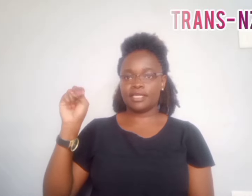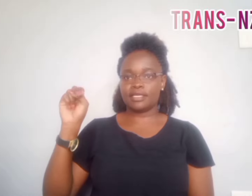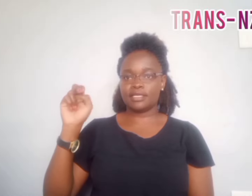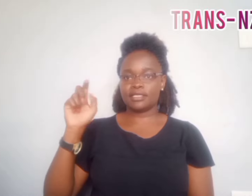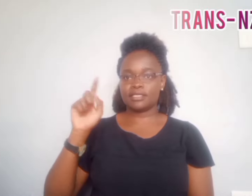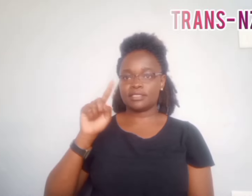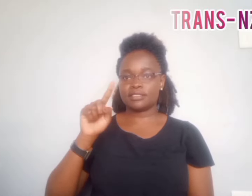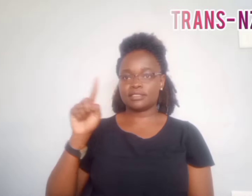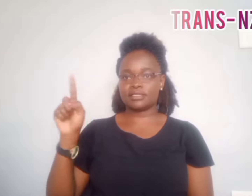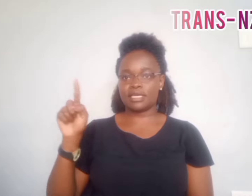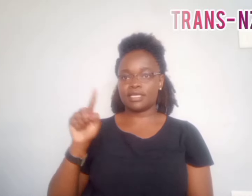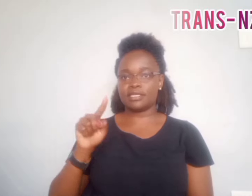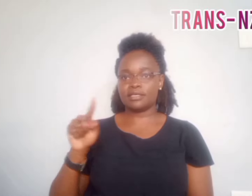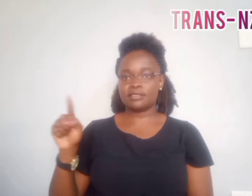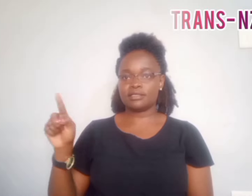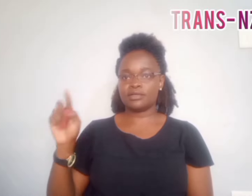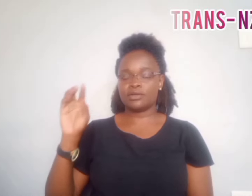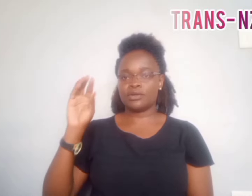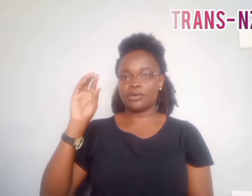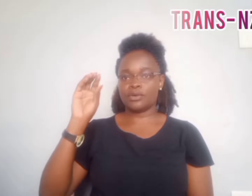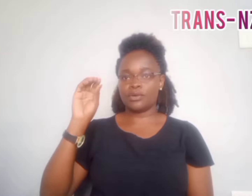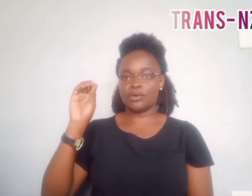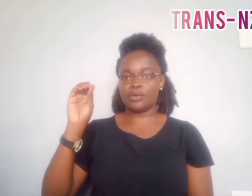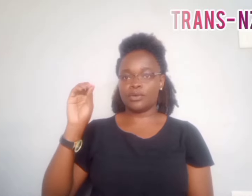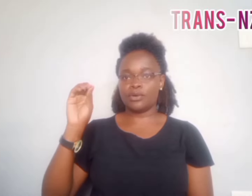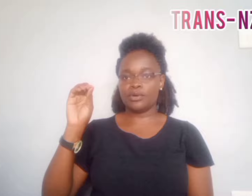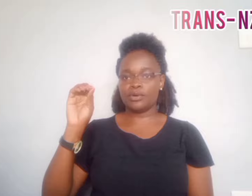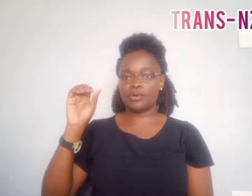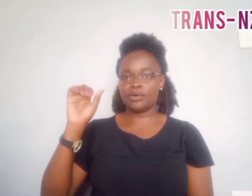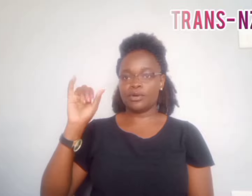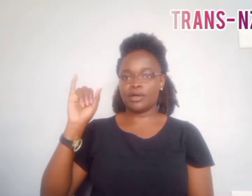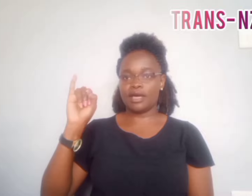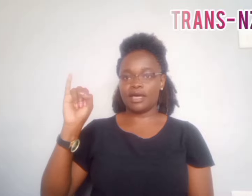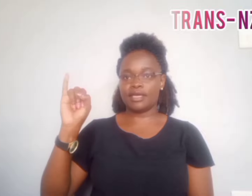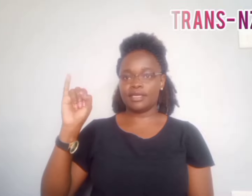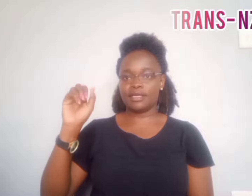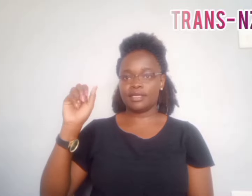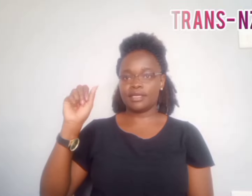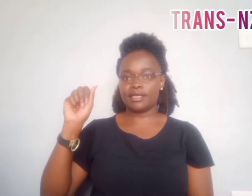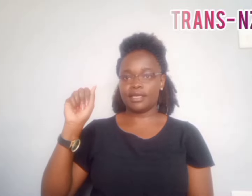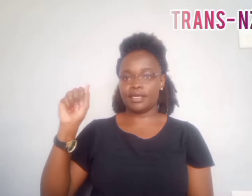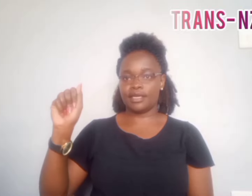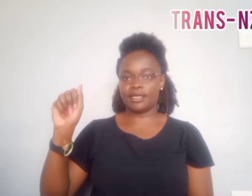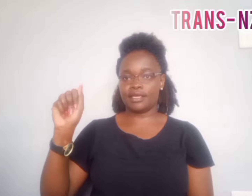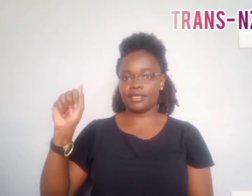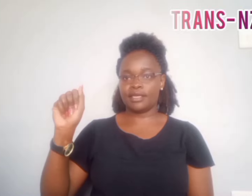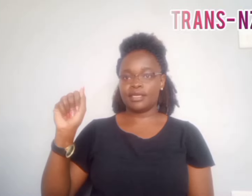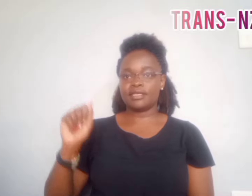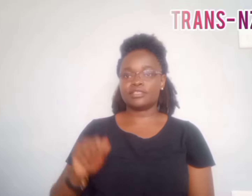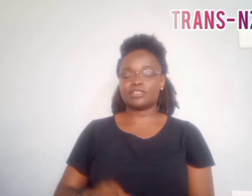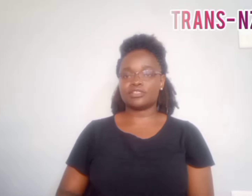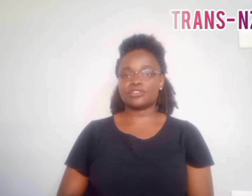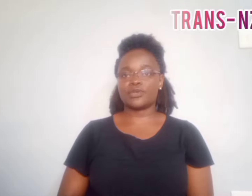N Z O I A. Trans